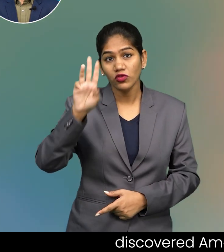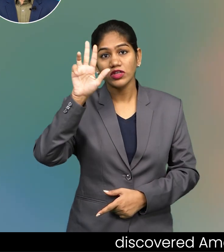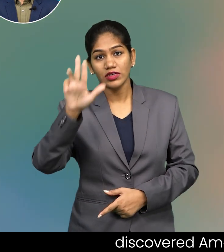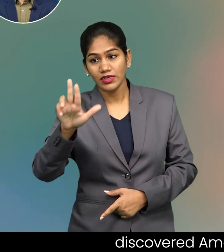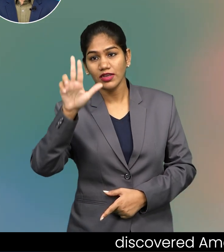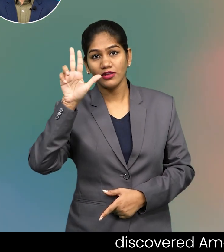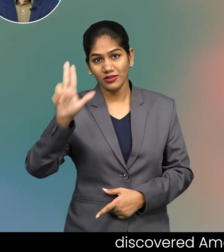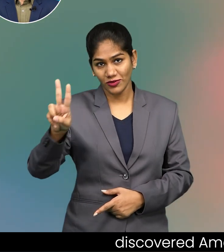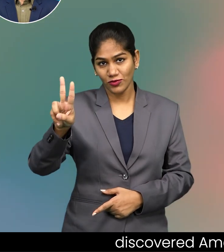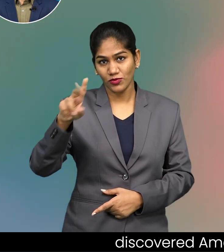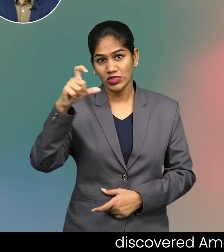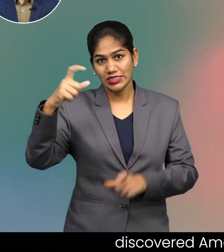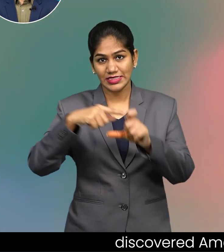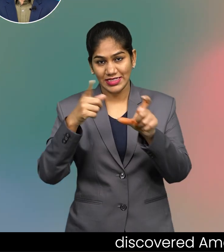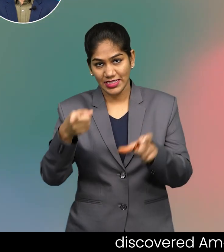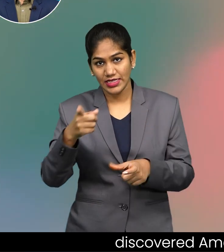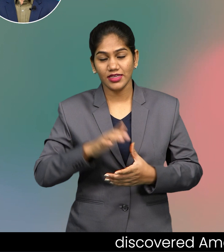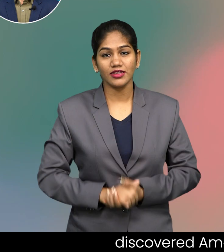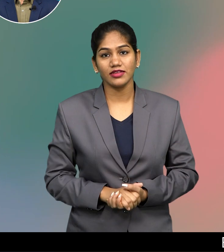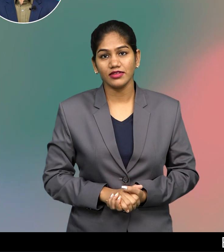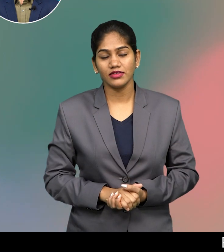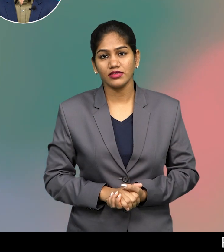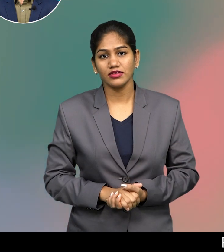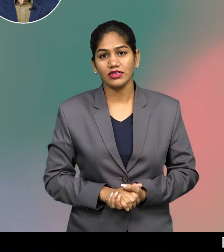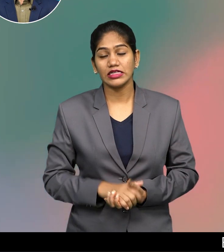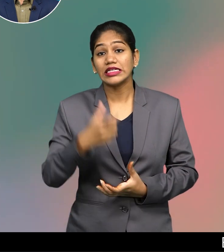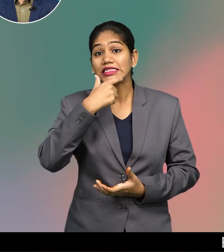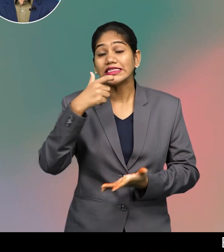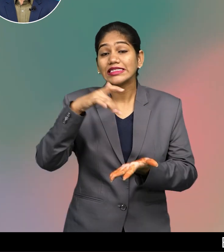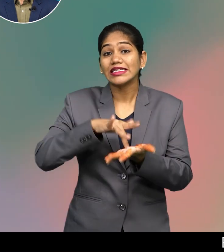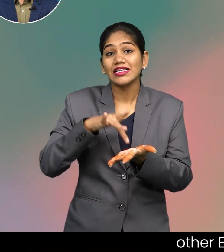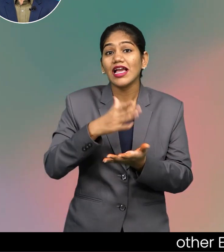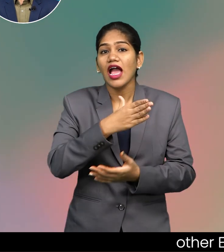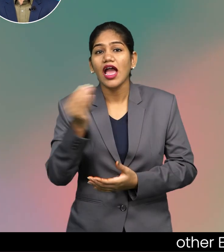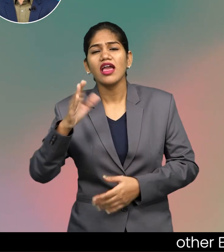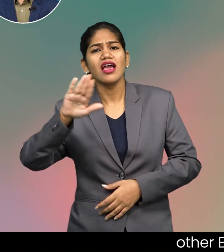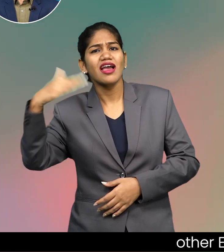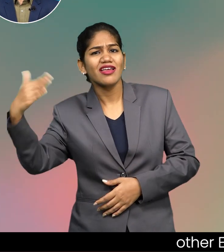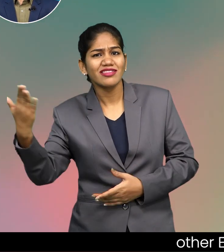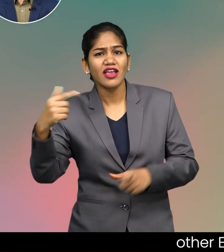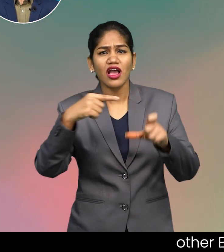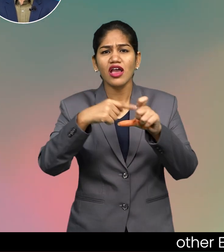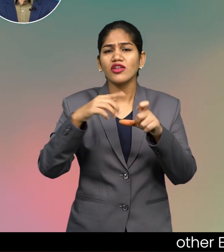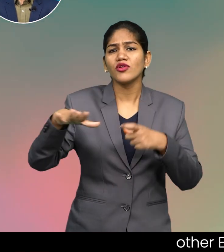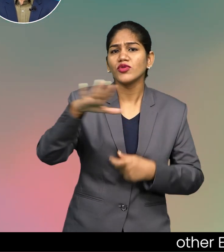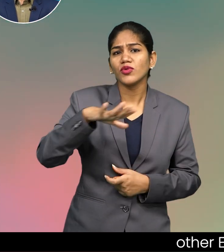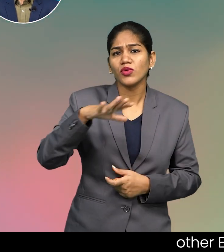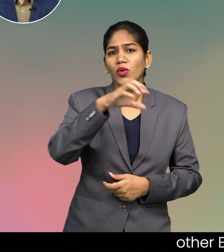England and other European